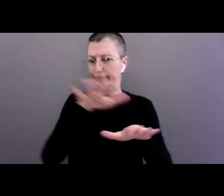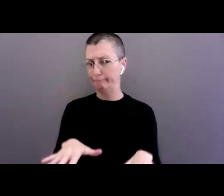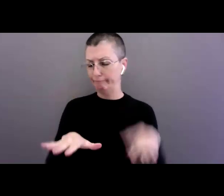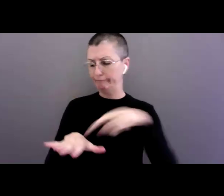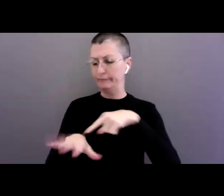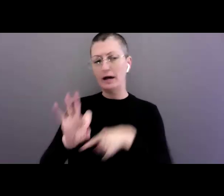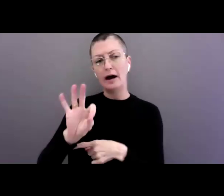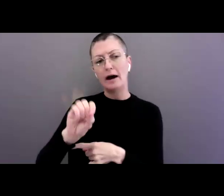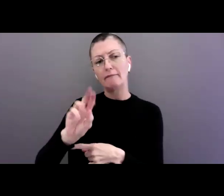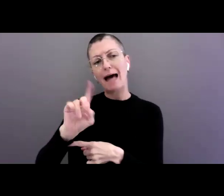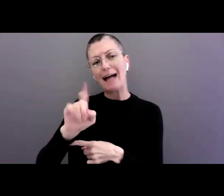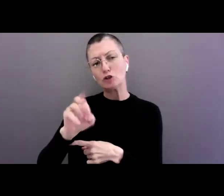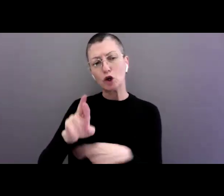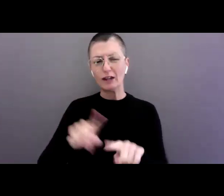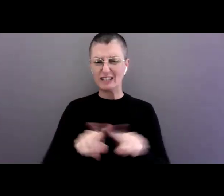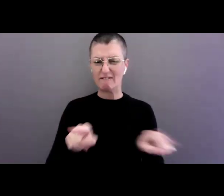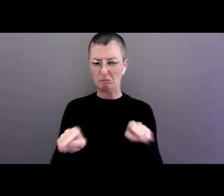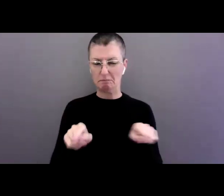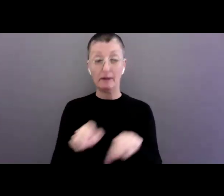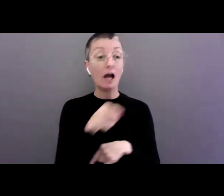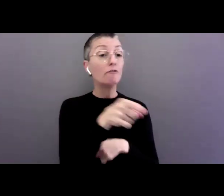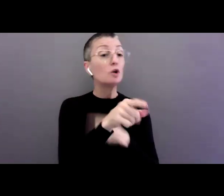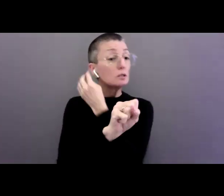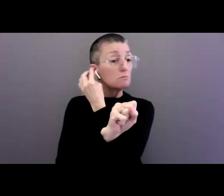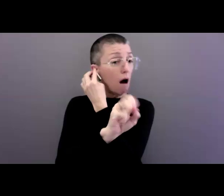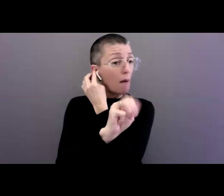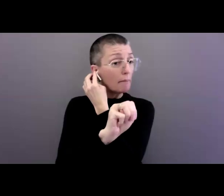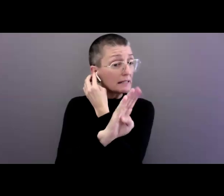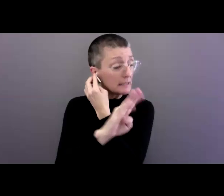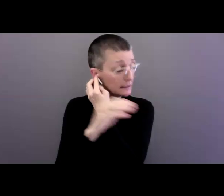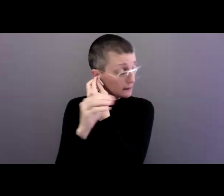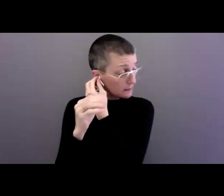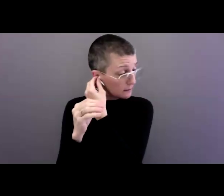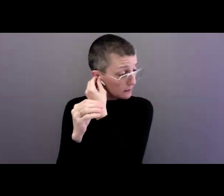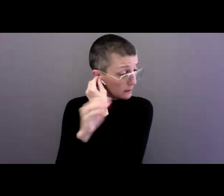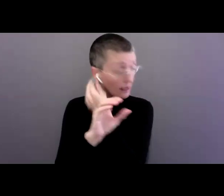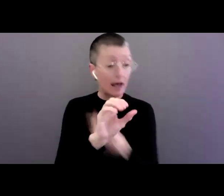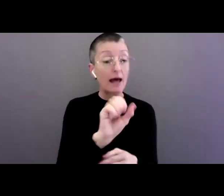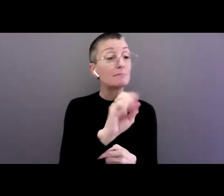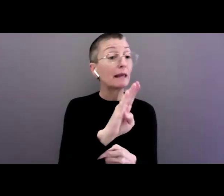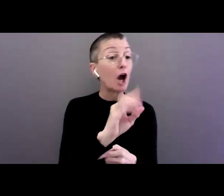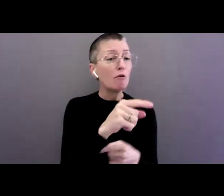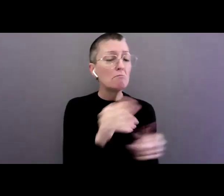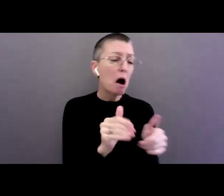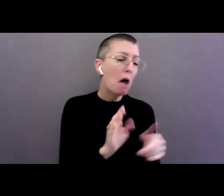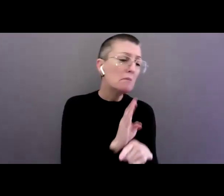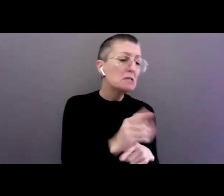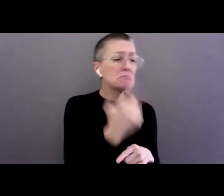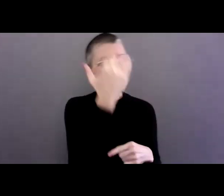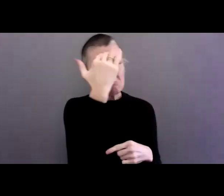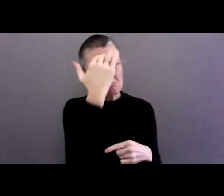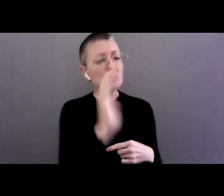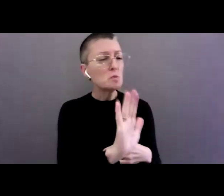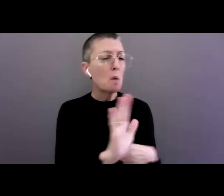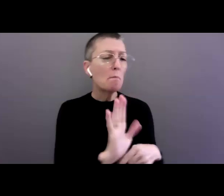usually working in a very well-known space. You have a well-known business model. You probably know your customer. You know what your customer likes to